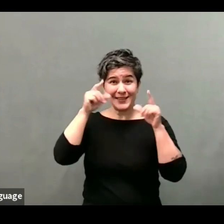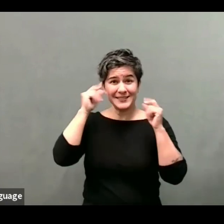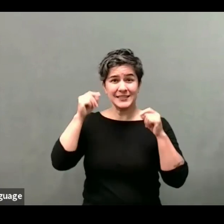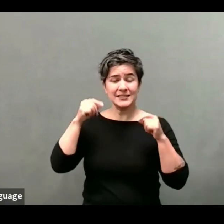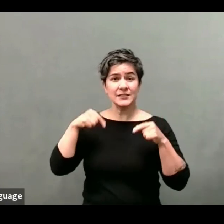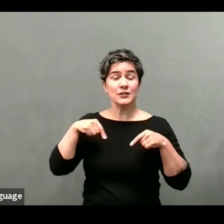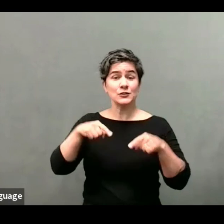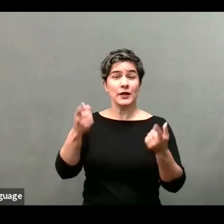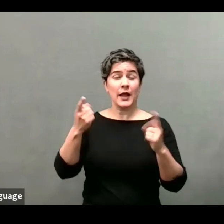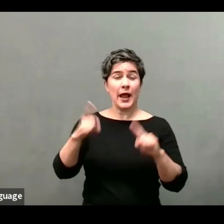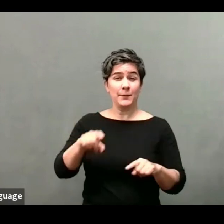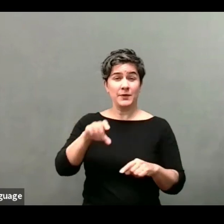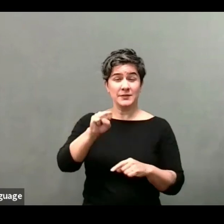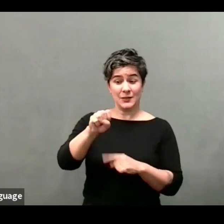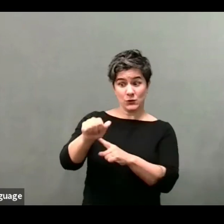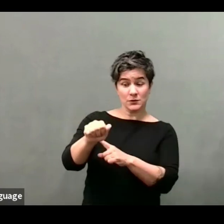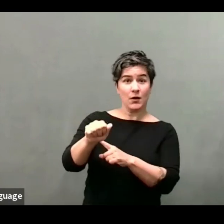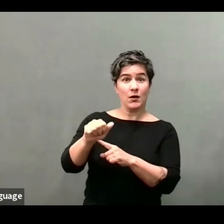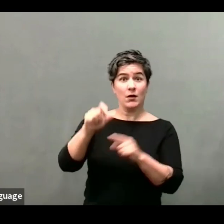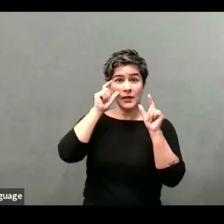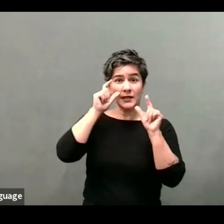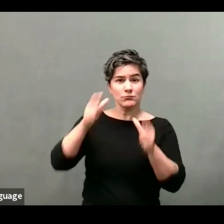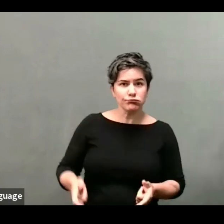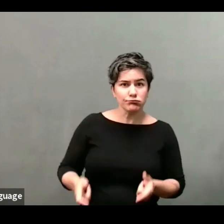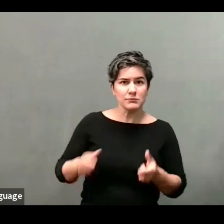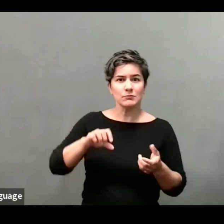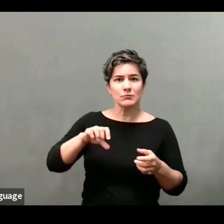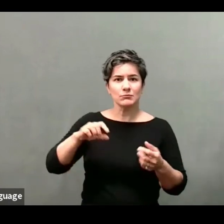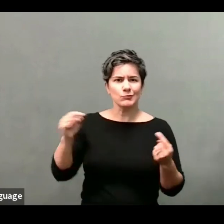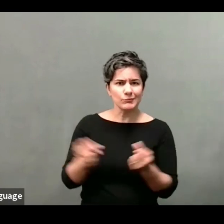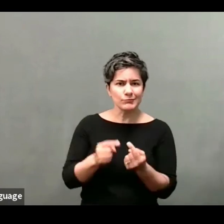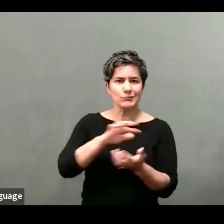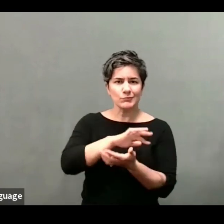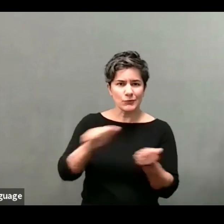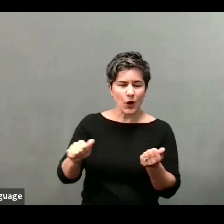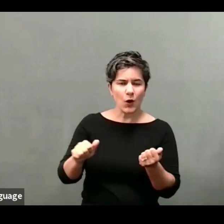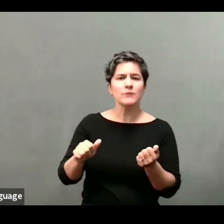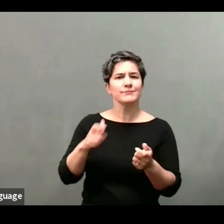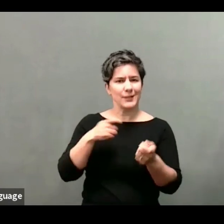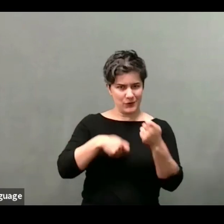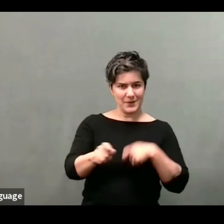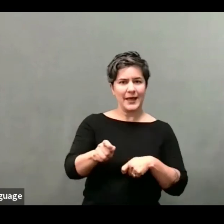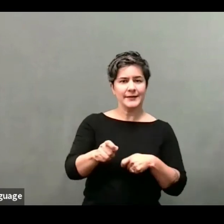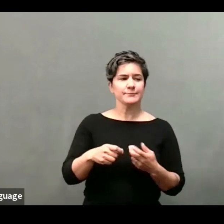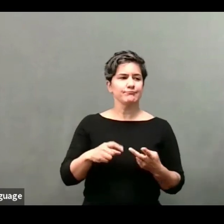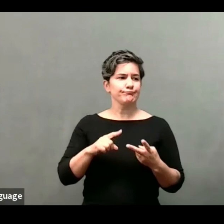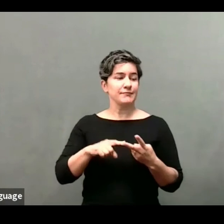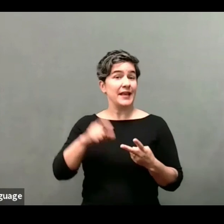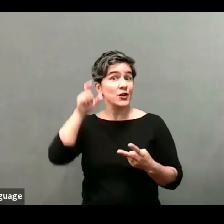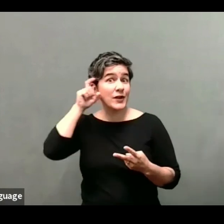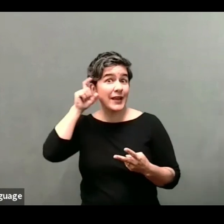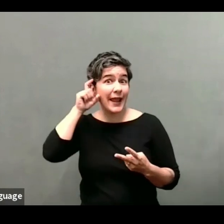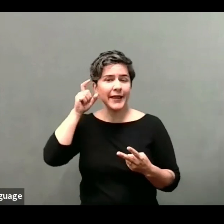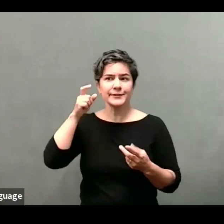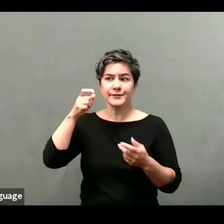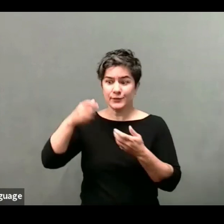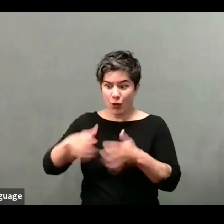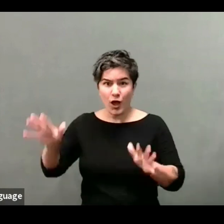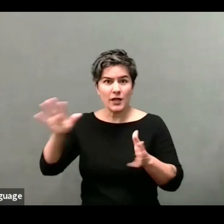pay to replace the glasses or anything like that. Hearing aids, any, dentures or anything like that.